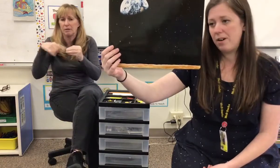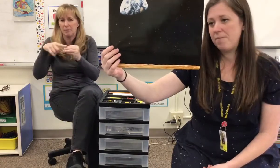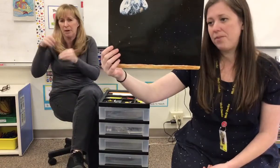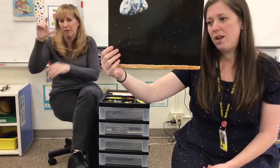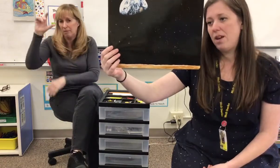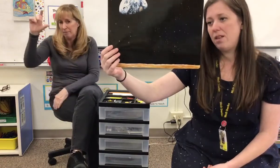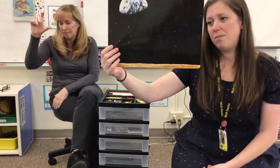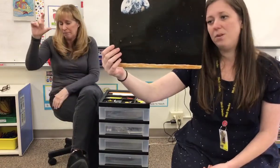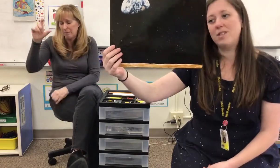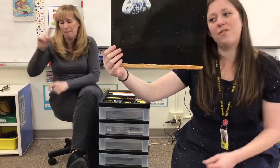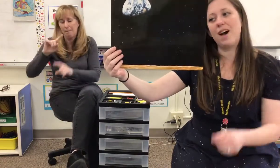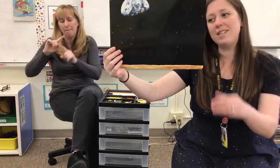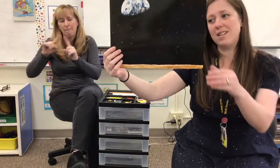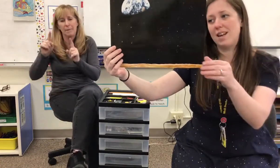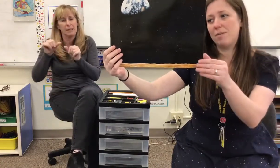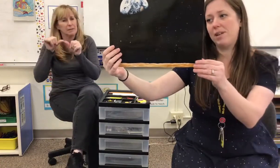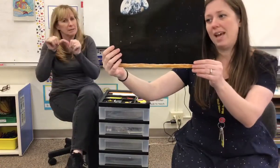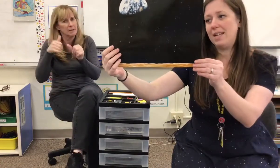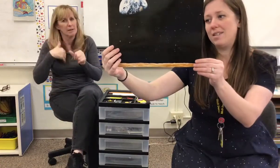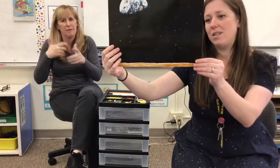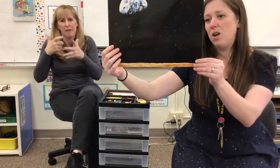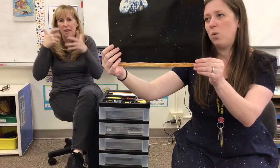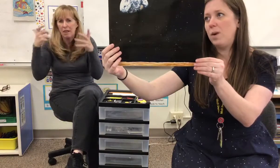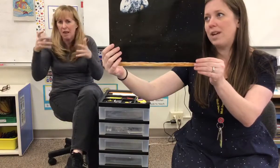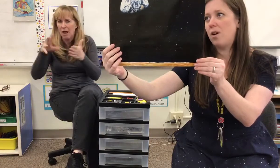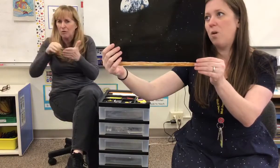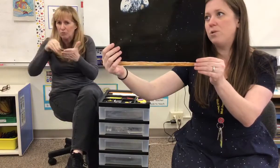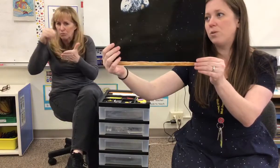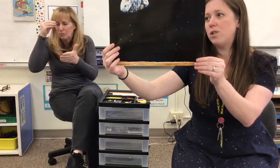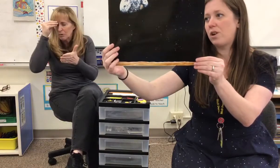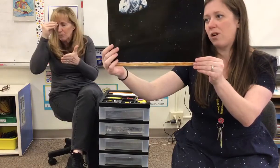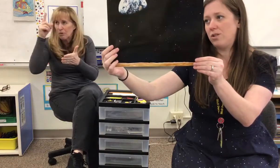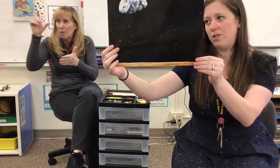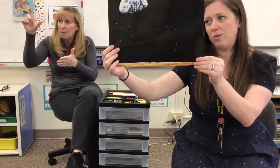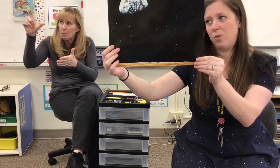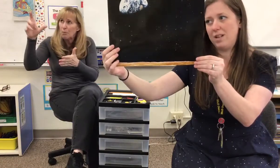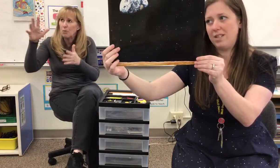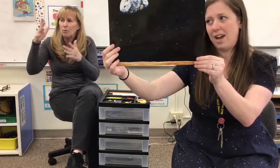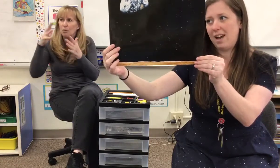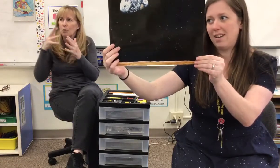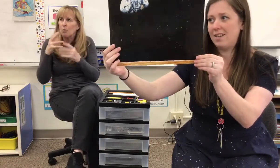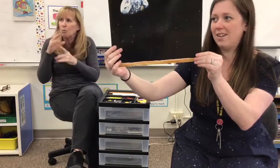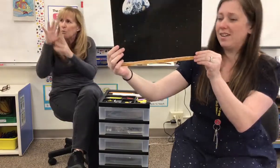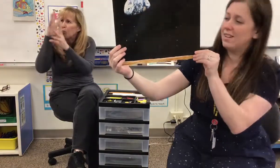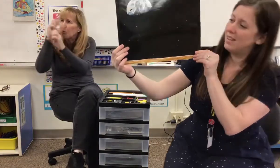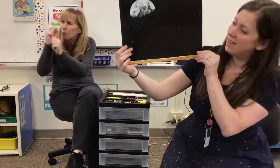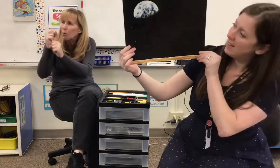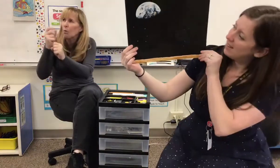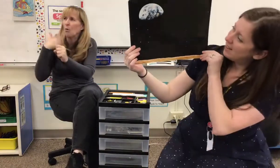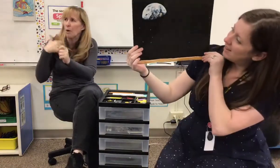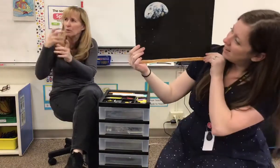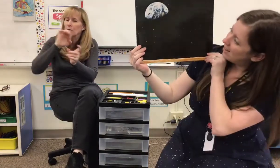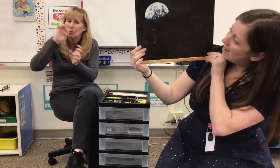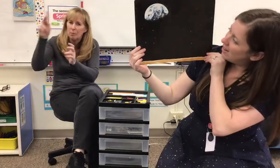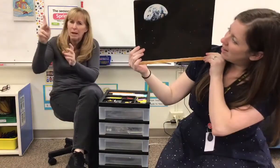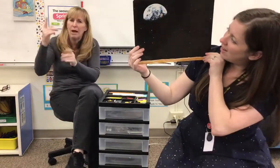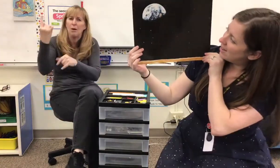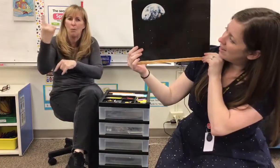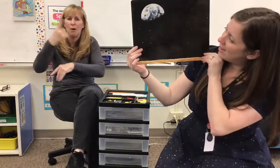to learn. The moon is a fascinating place we can hope to return to one day.